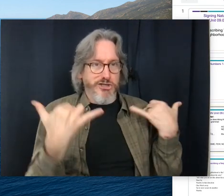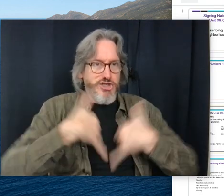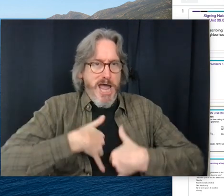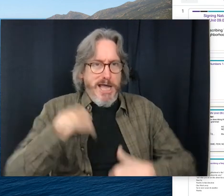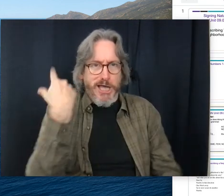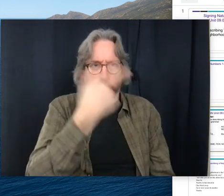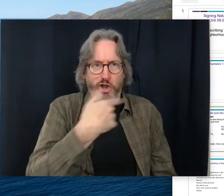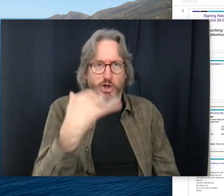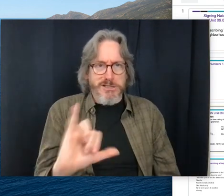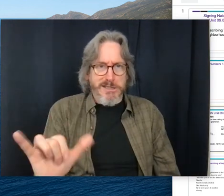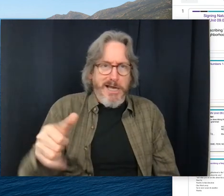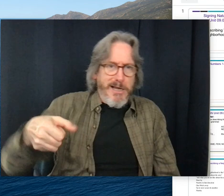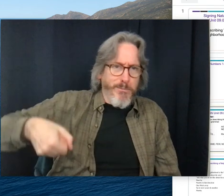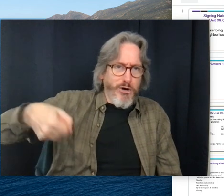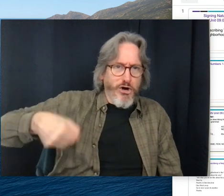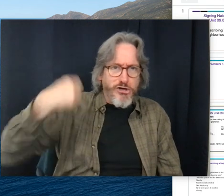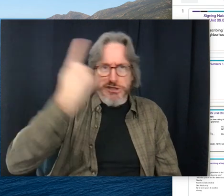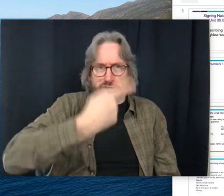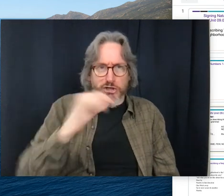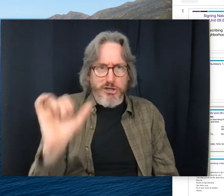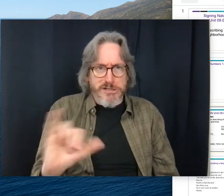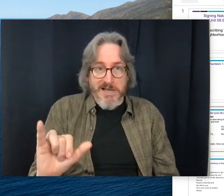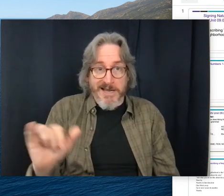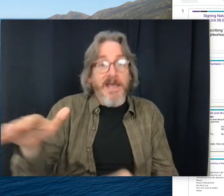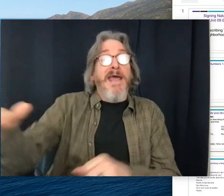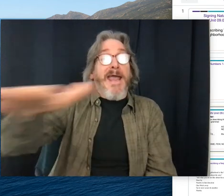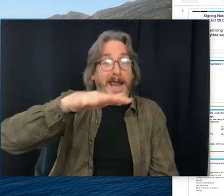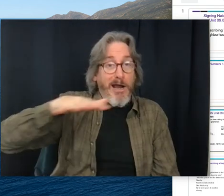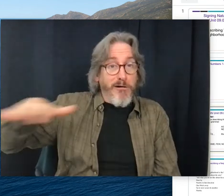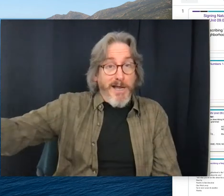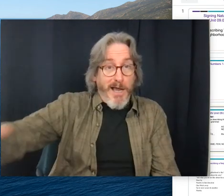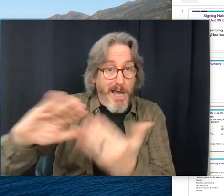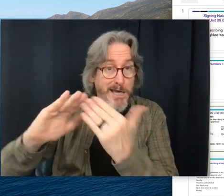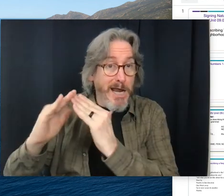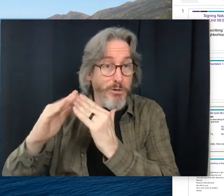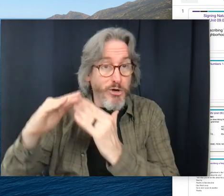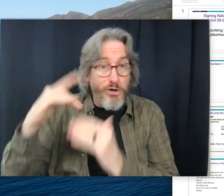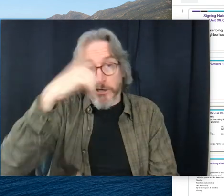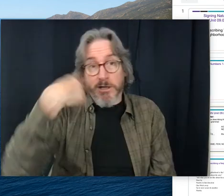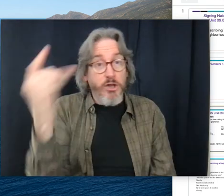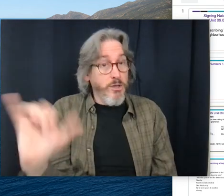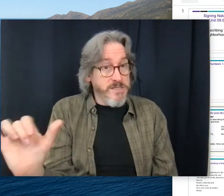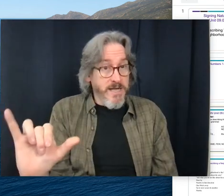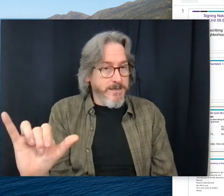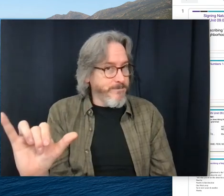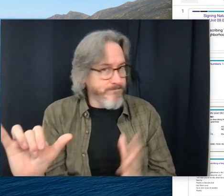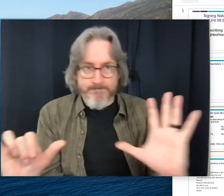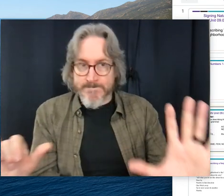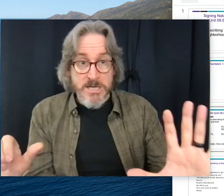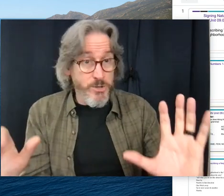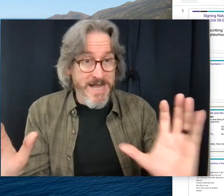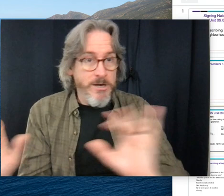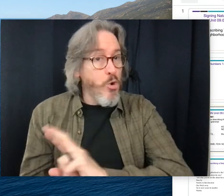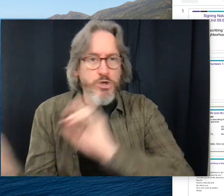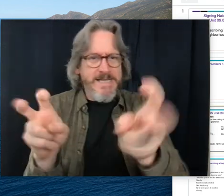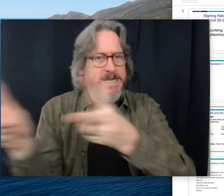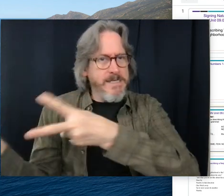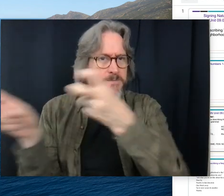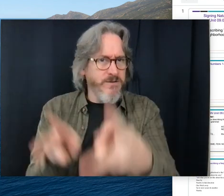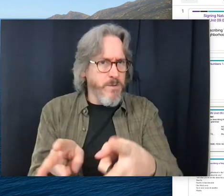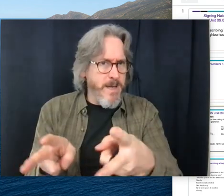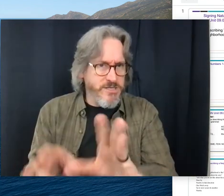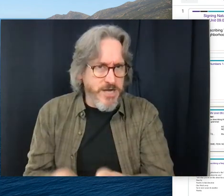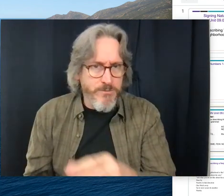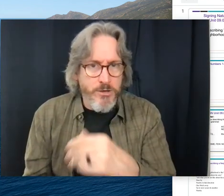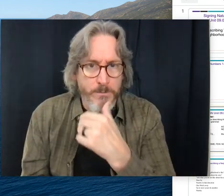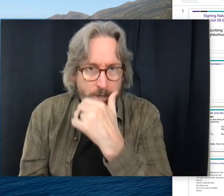like. Jacket looks like. Purse looks like. Area, neighborhood looks like. So again, we're just taking